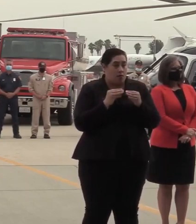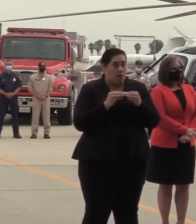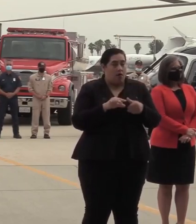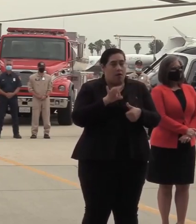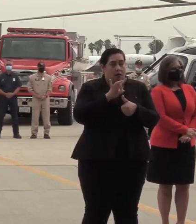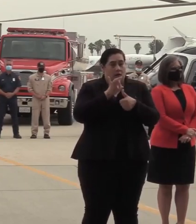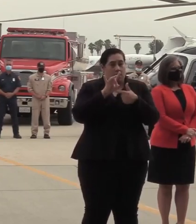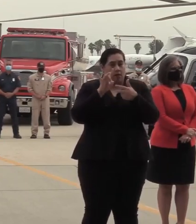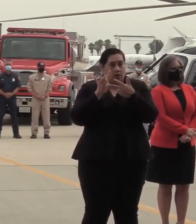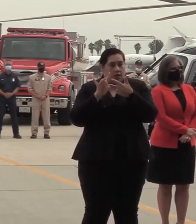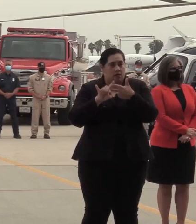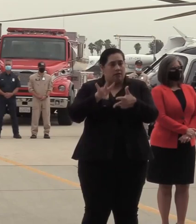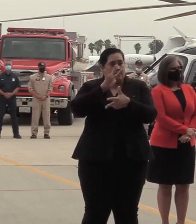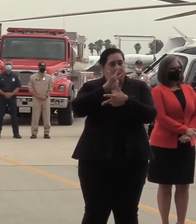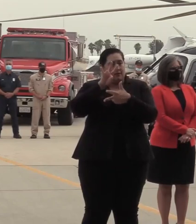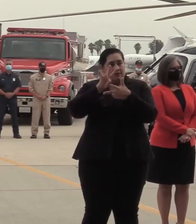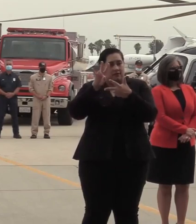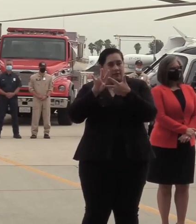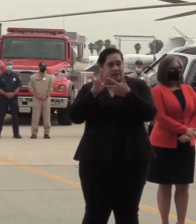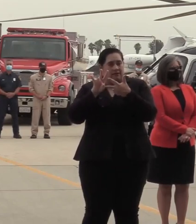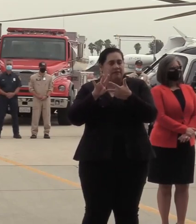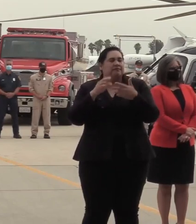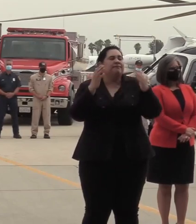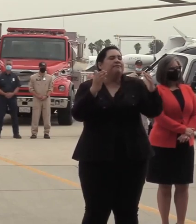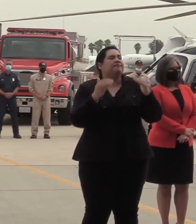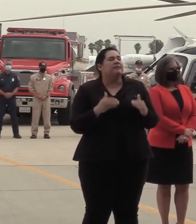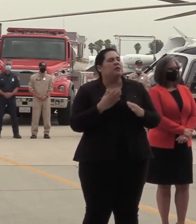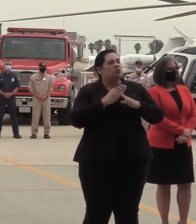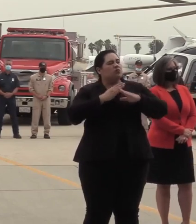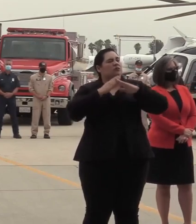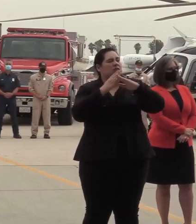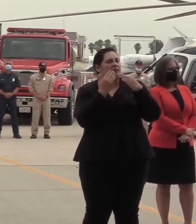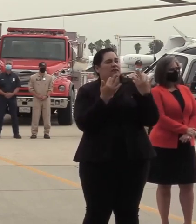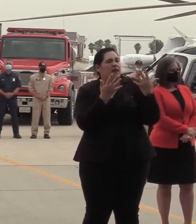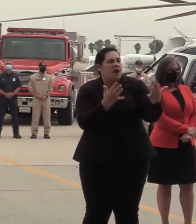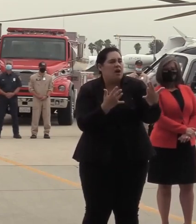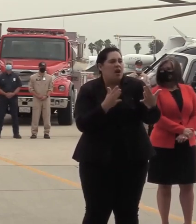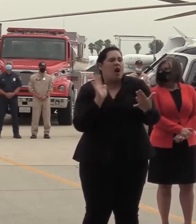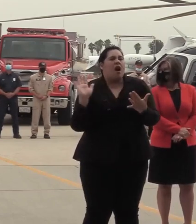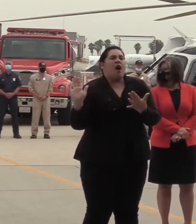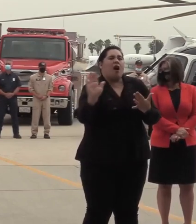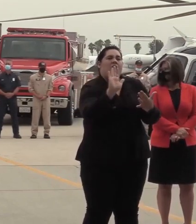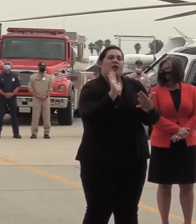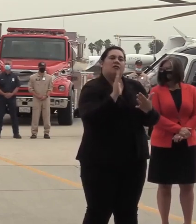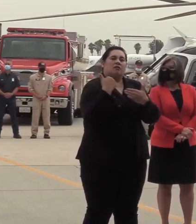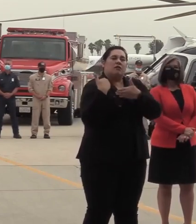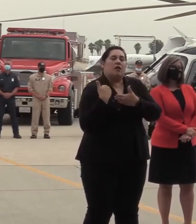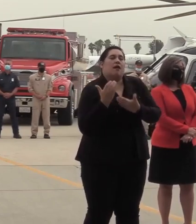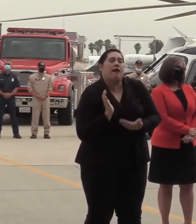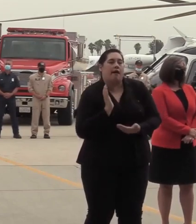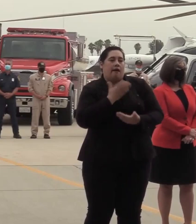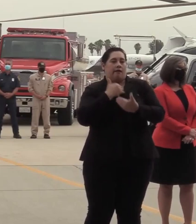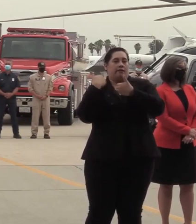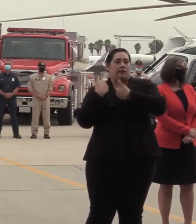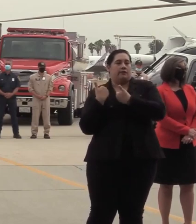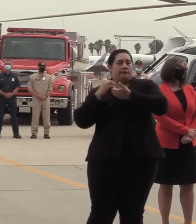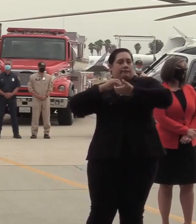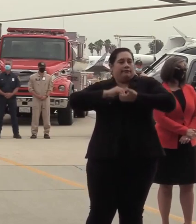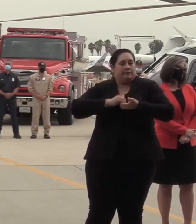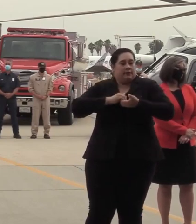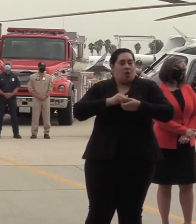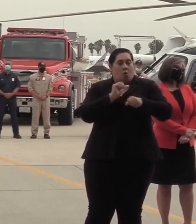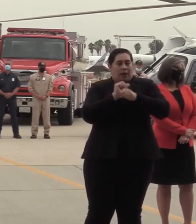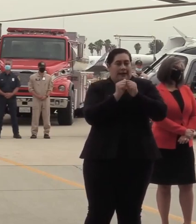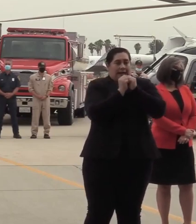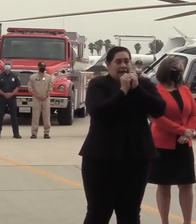888-777. La prevención de incendios es una responsabilidad compartida y trabajando juntos con las mujeres